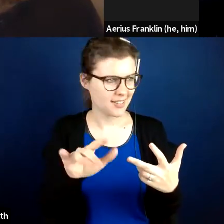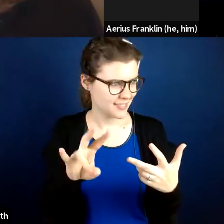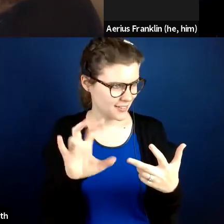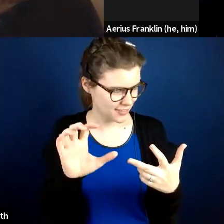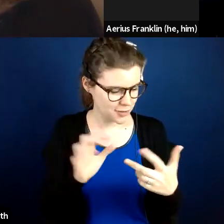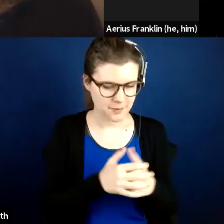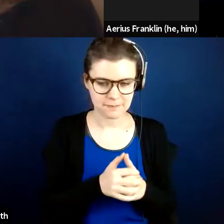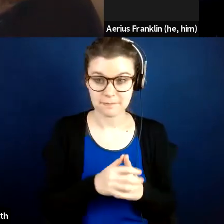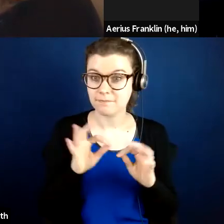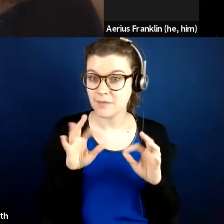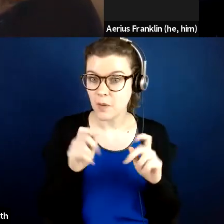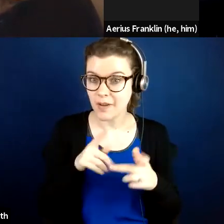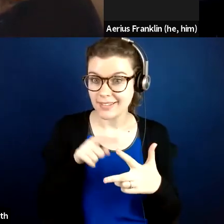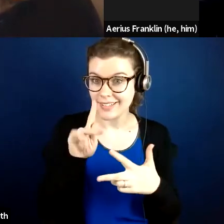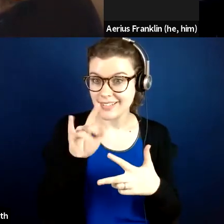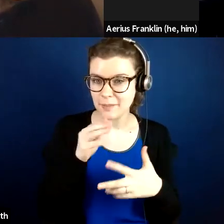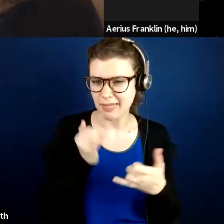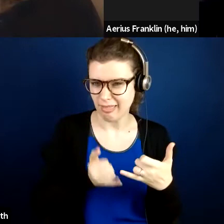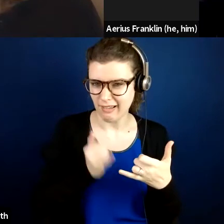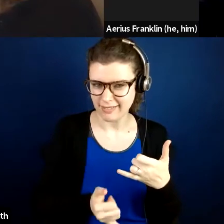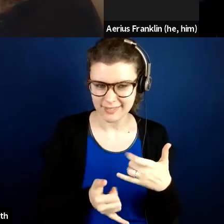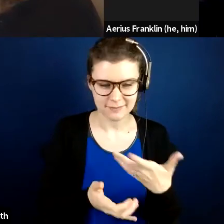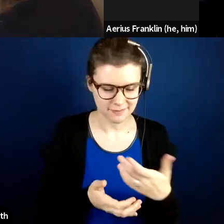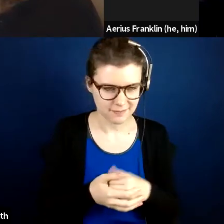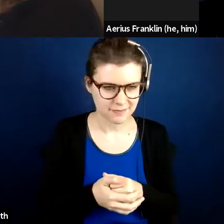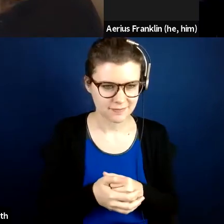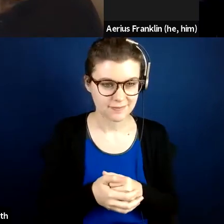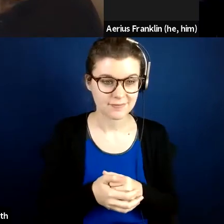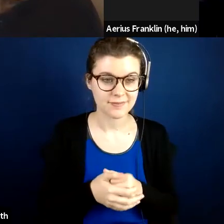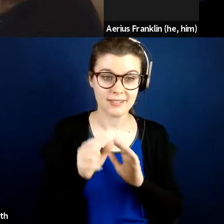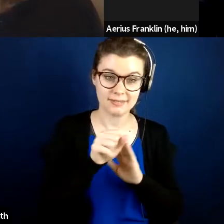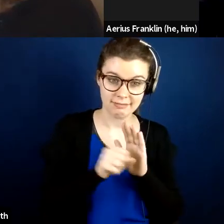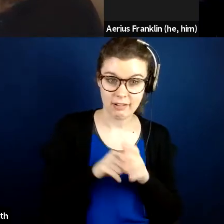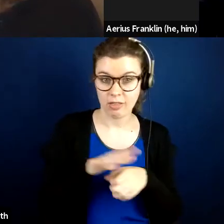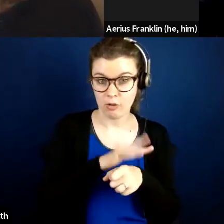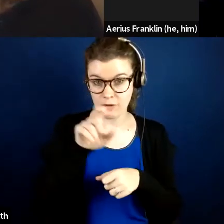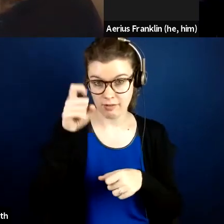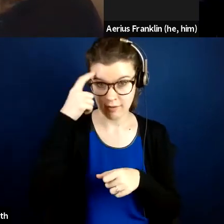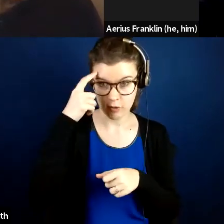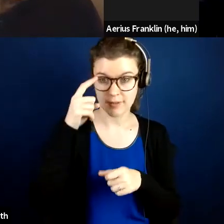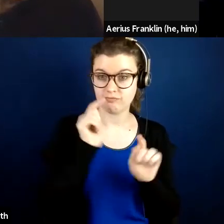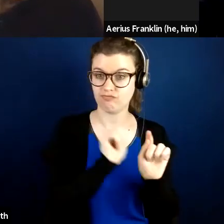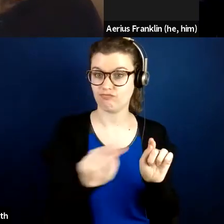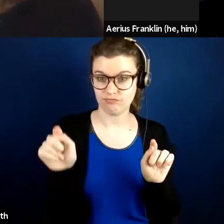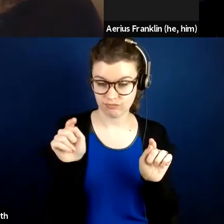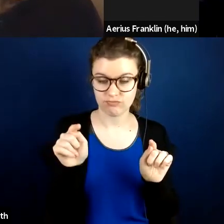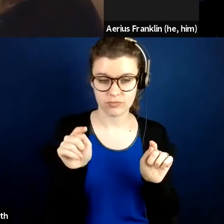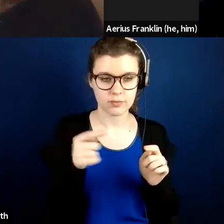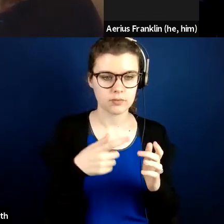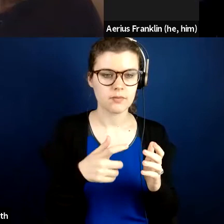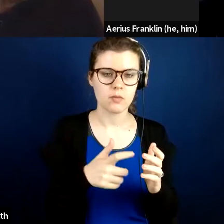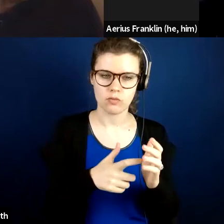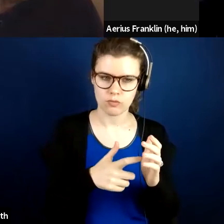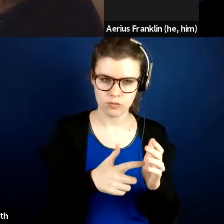All right, so Kim's got the last one. I mean, the last category, which is going to be government. State and local government entities were required to